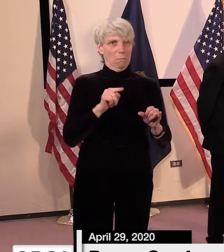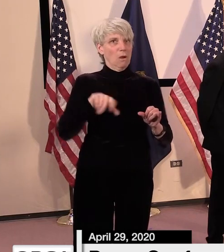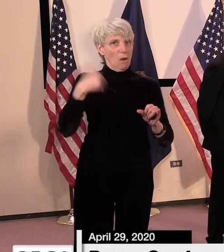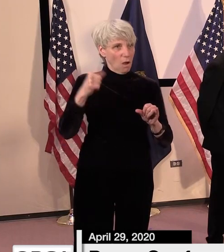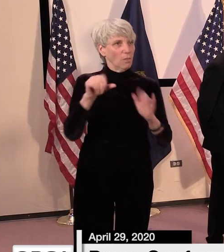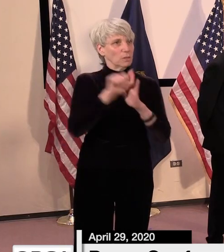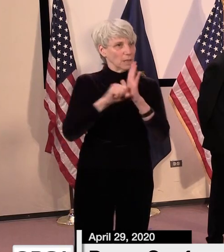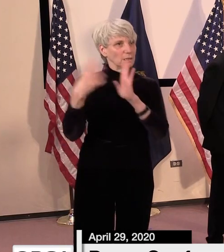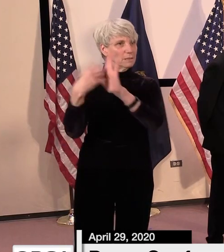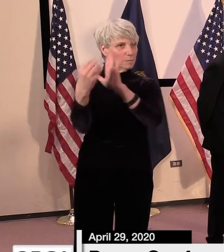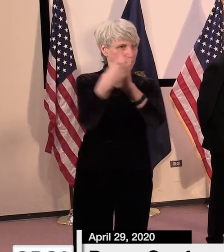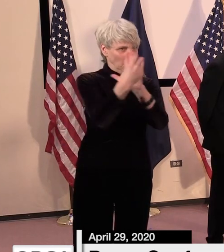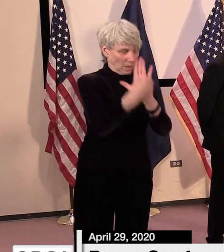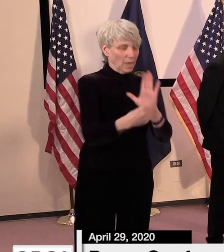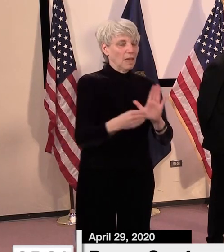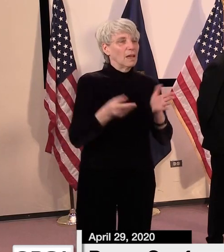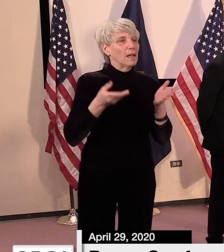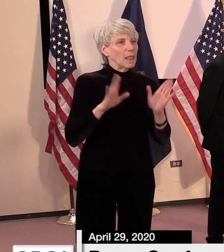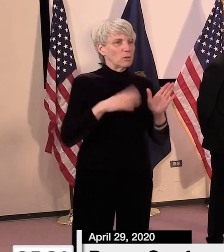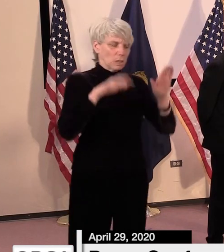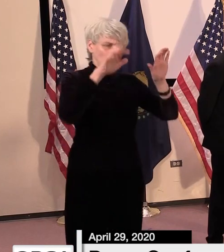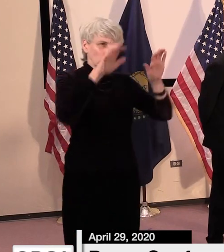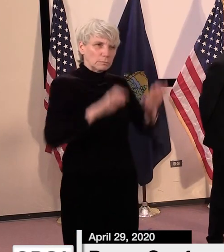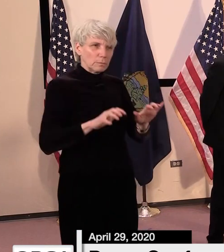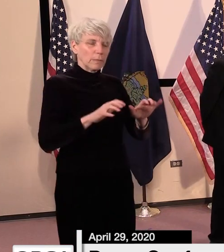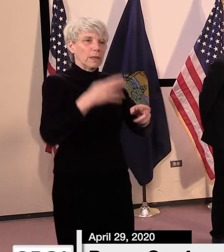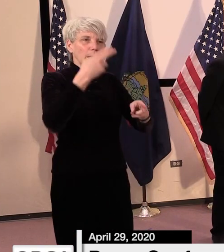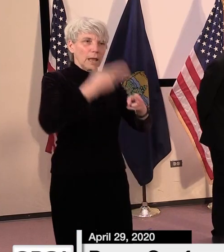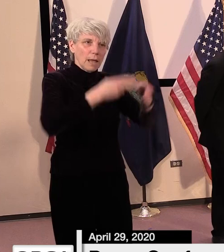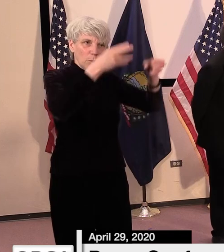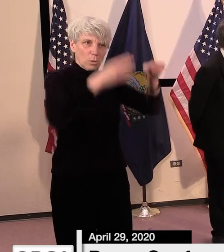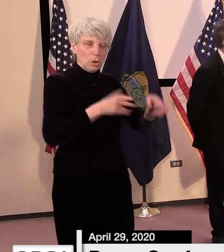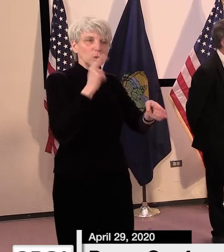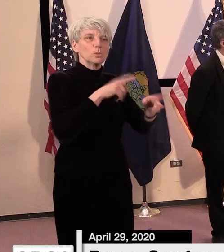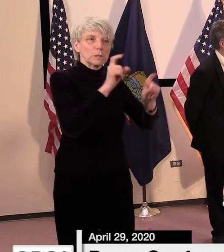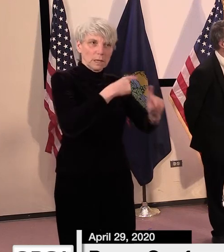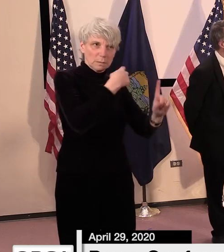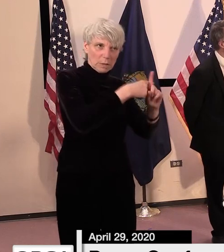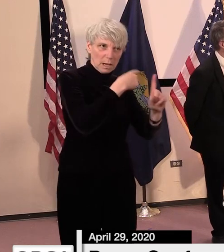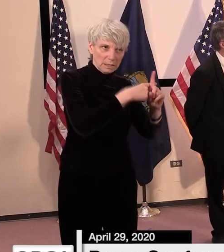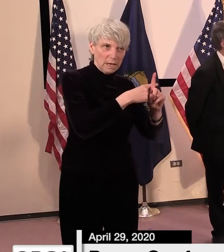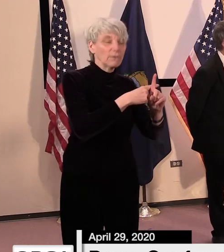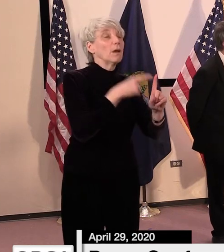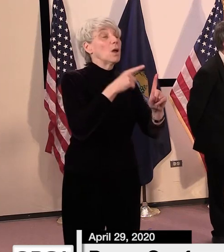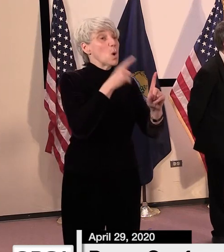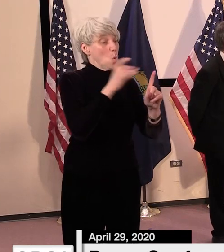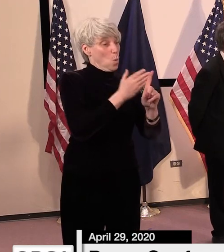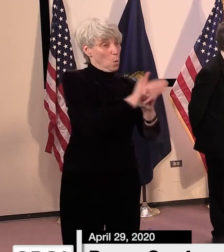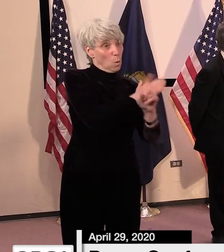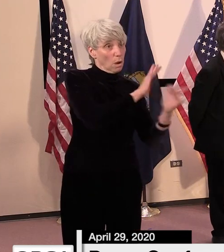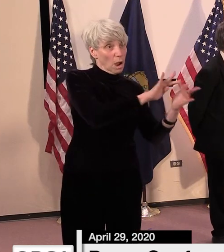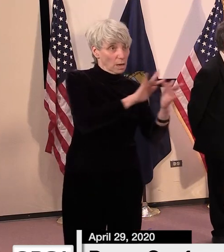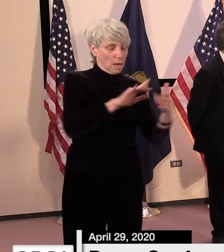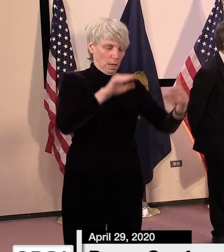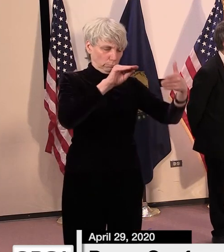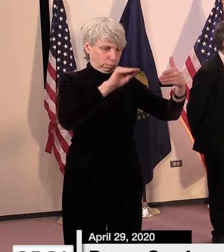to offer to enroll cases and their trace contacts into the system to keep in touch and help with system